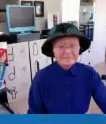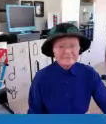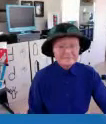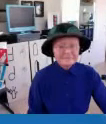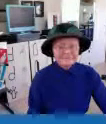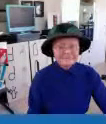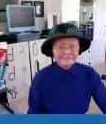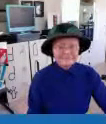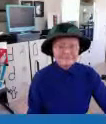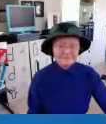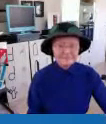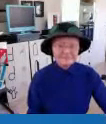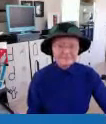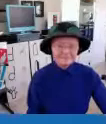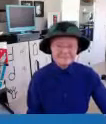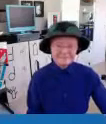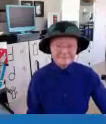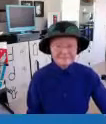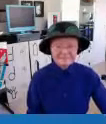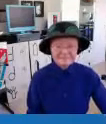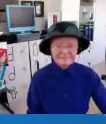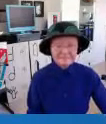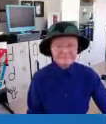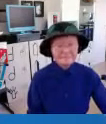The Portuguese signer.